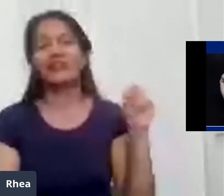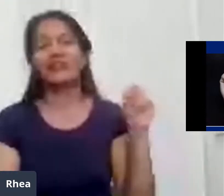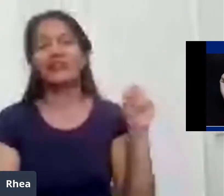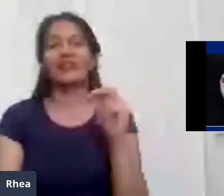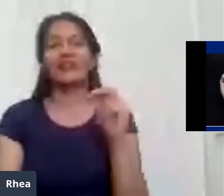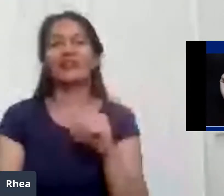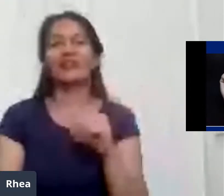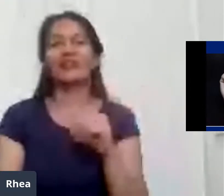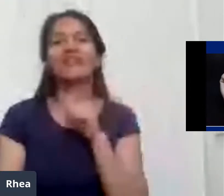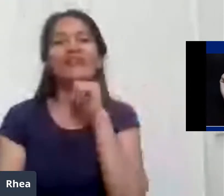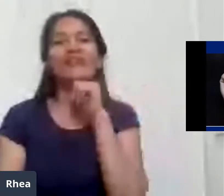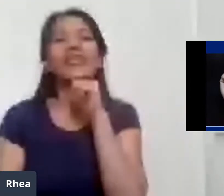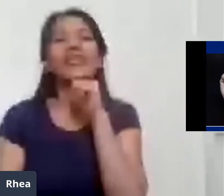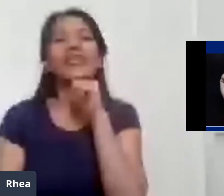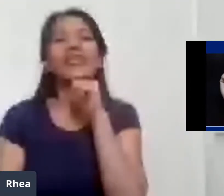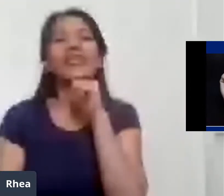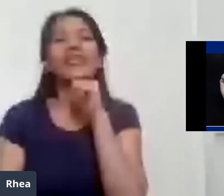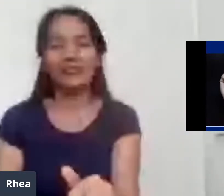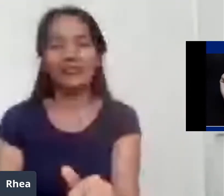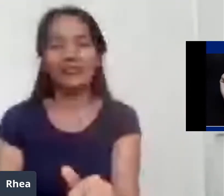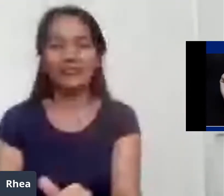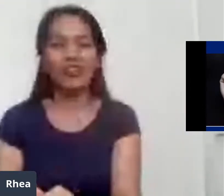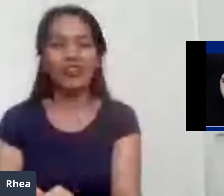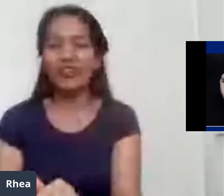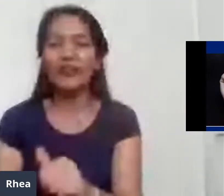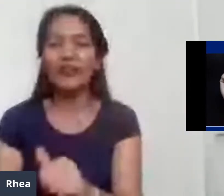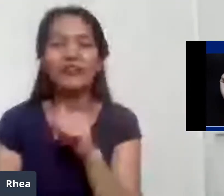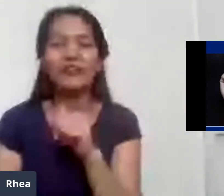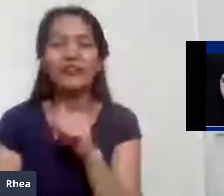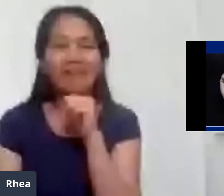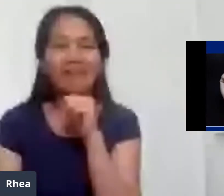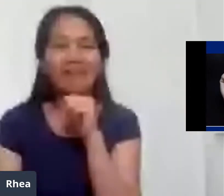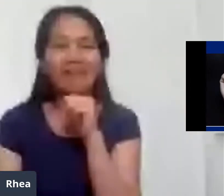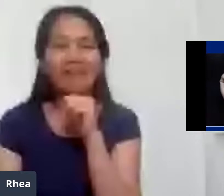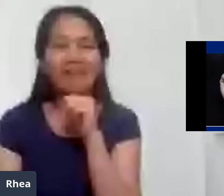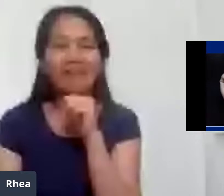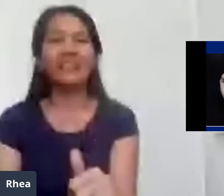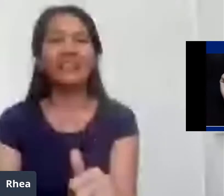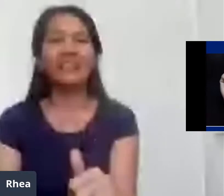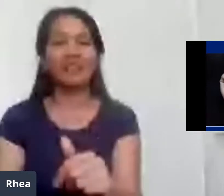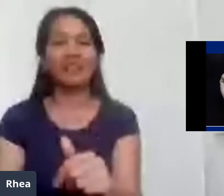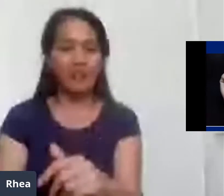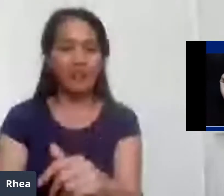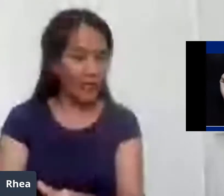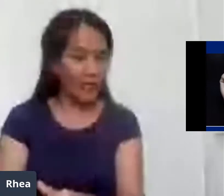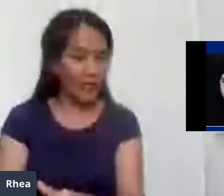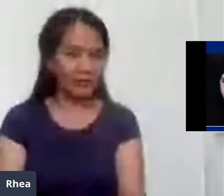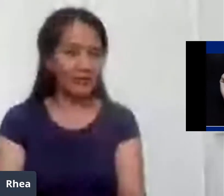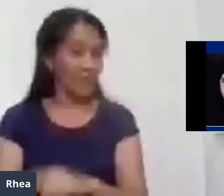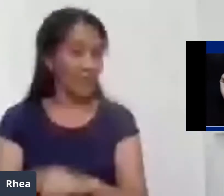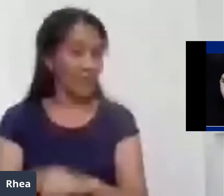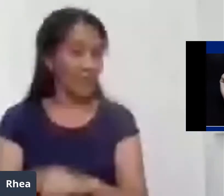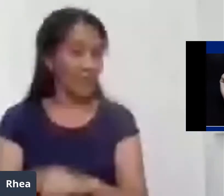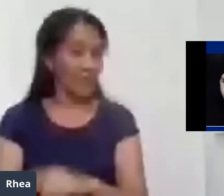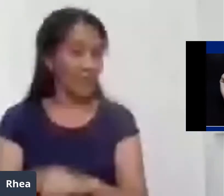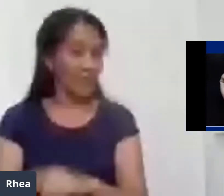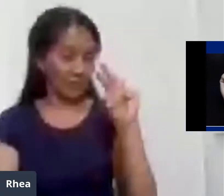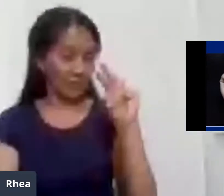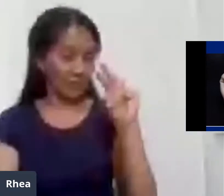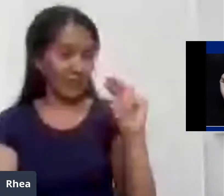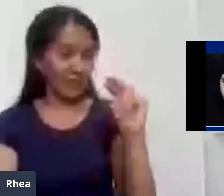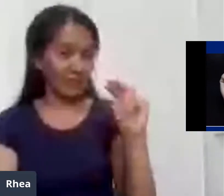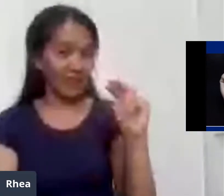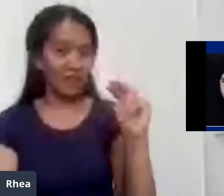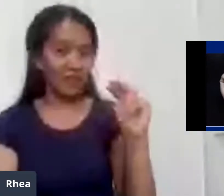this? Not. Don't go out. Not. You are not allowed to go out. And also